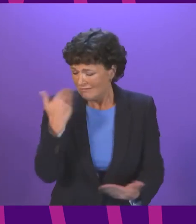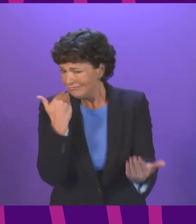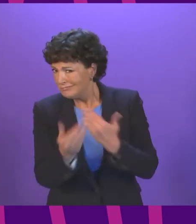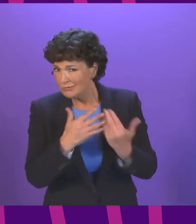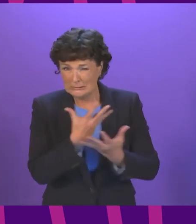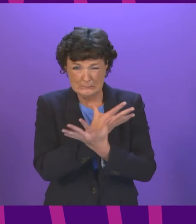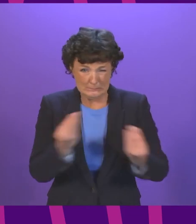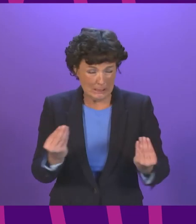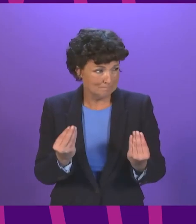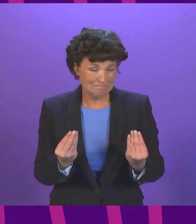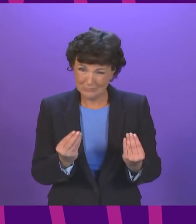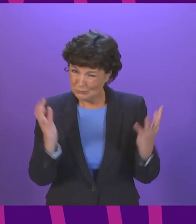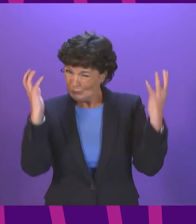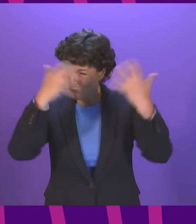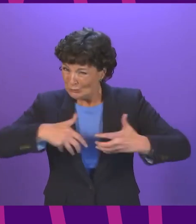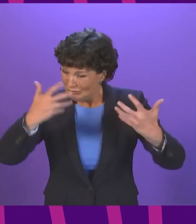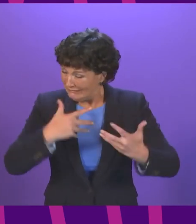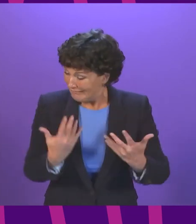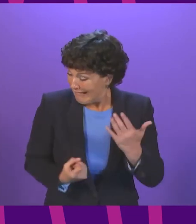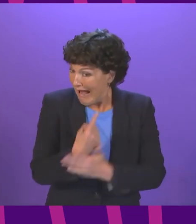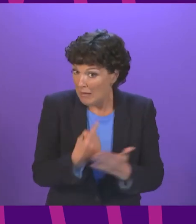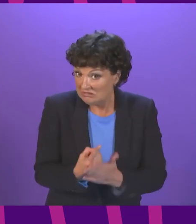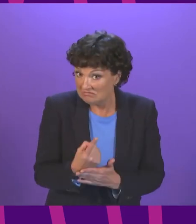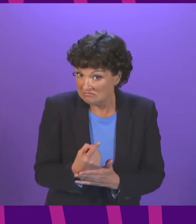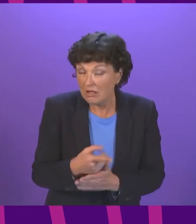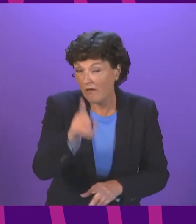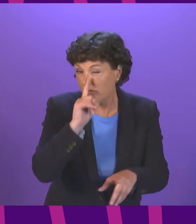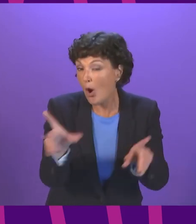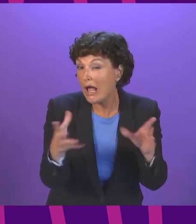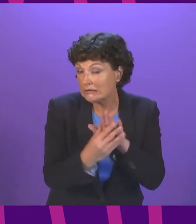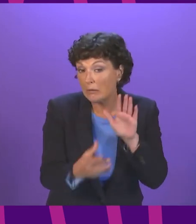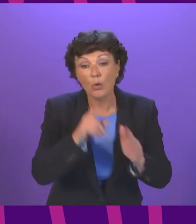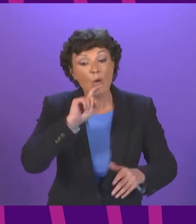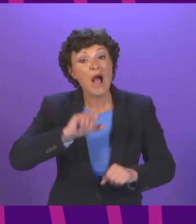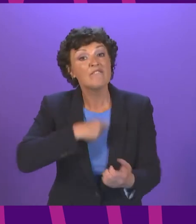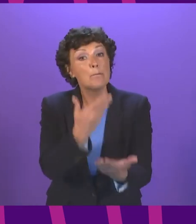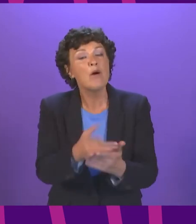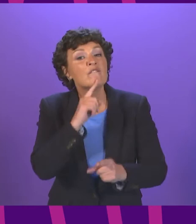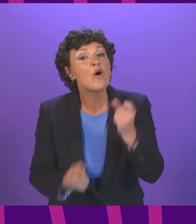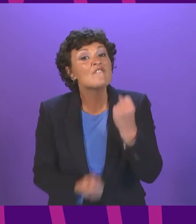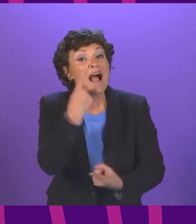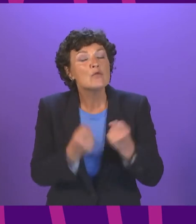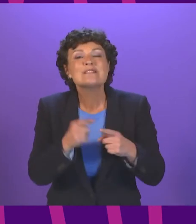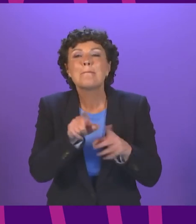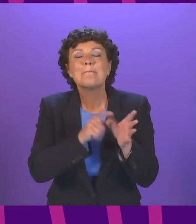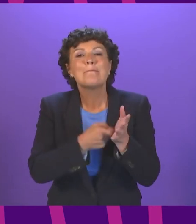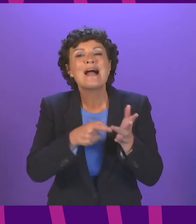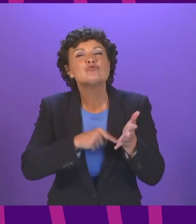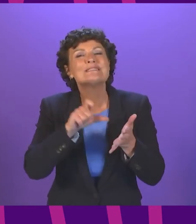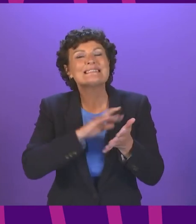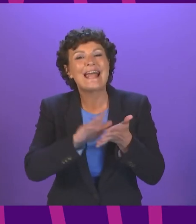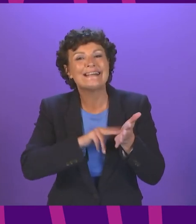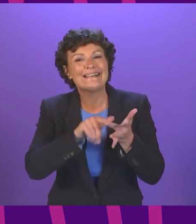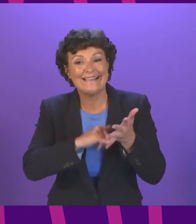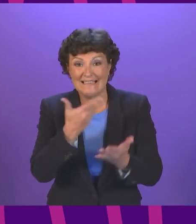address past injustice. We will introduce a fireworks and pyrotechnics bill to tighten the law on the sale and use of fireworks and